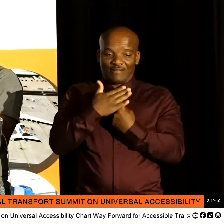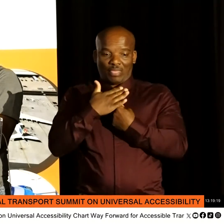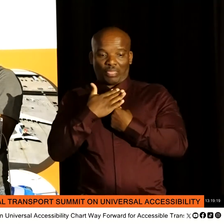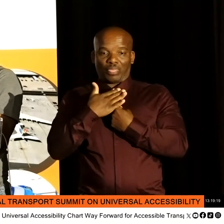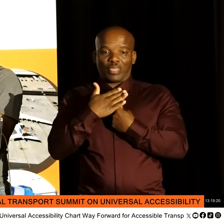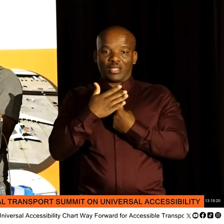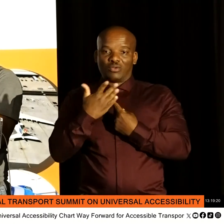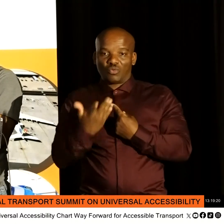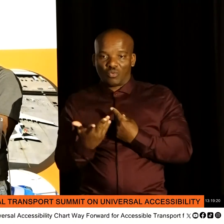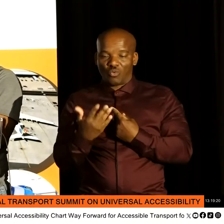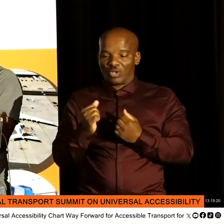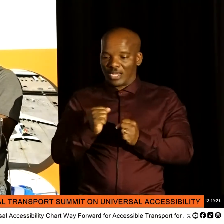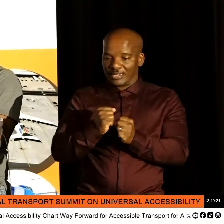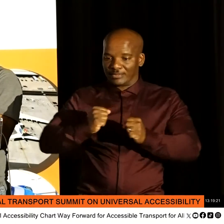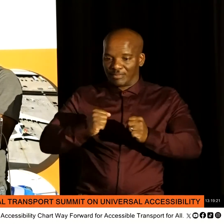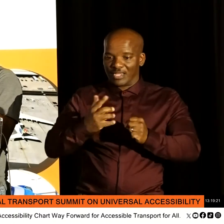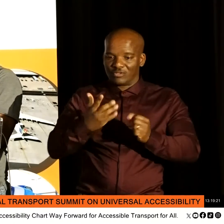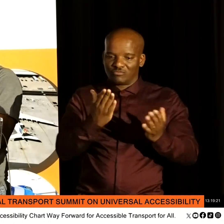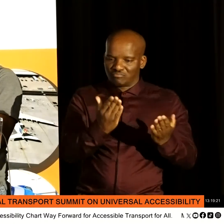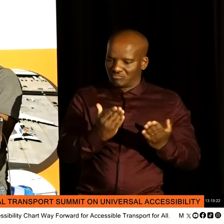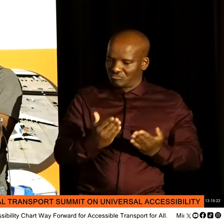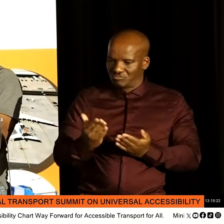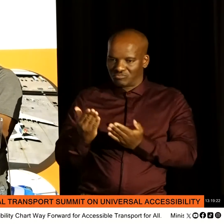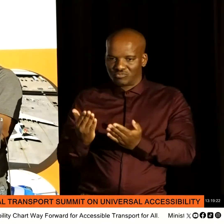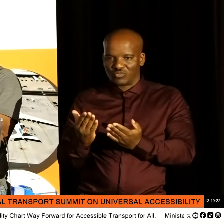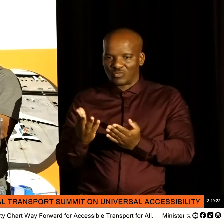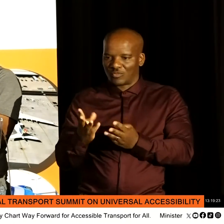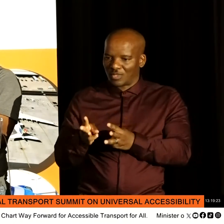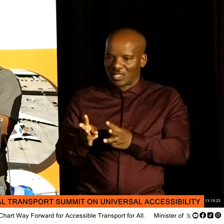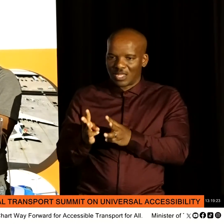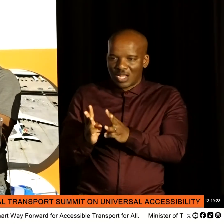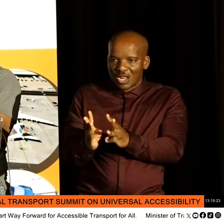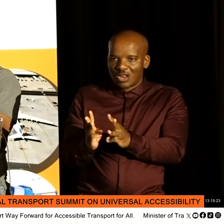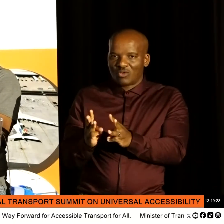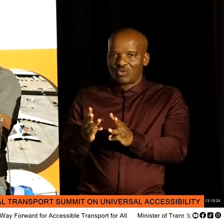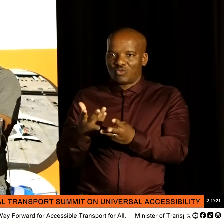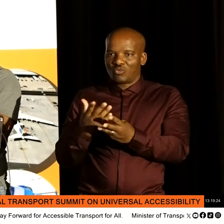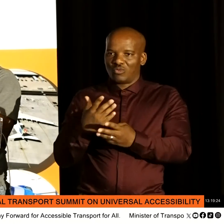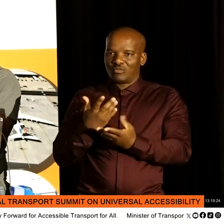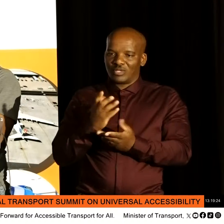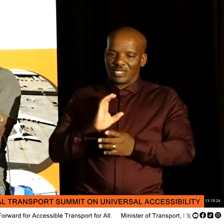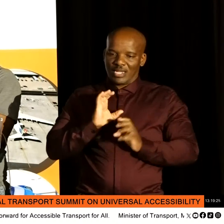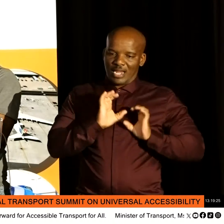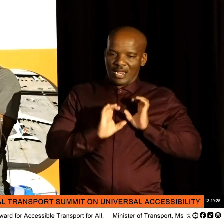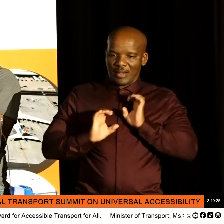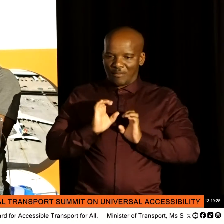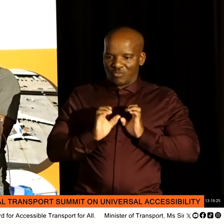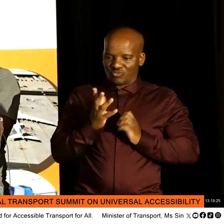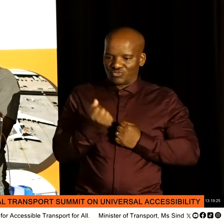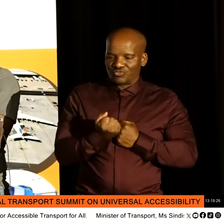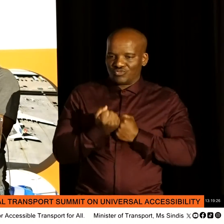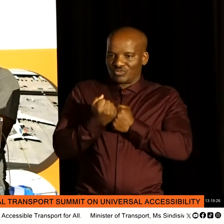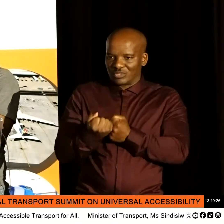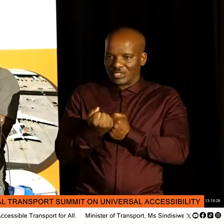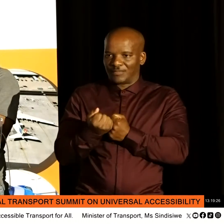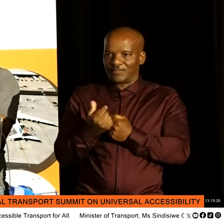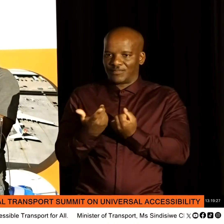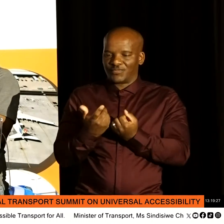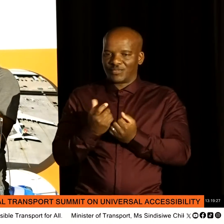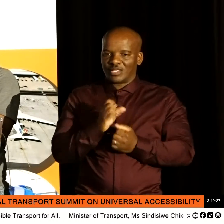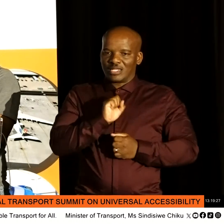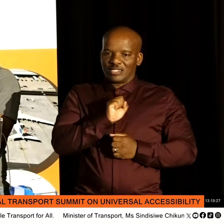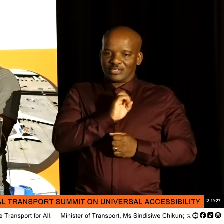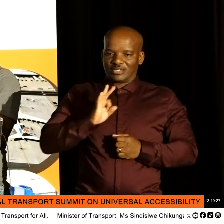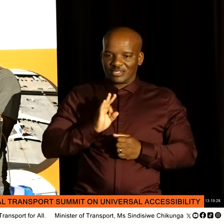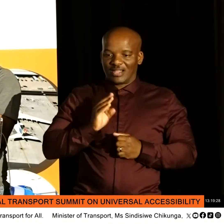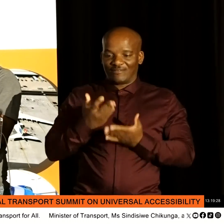providing a quiet space or respite space, allowing for use of emotional support dogs, staff training to understand autism